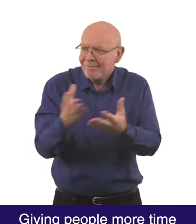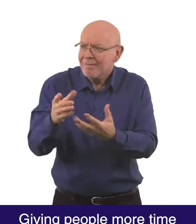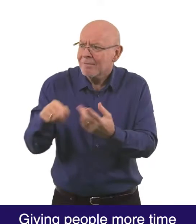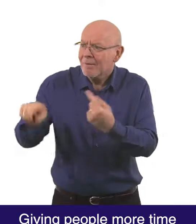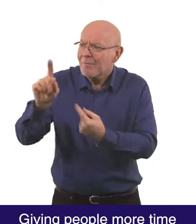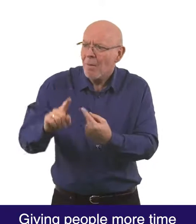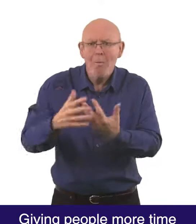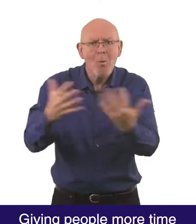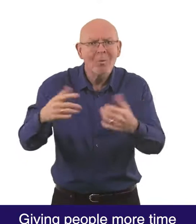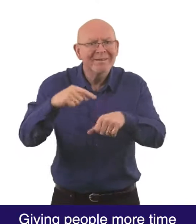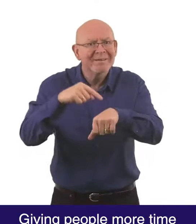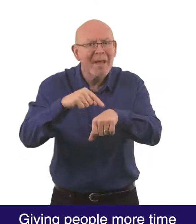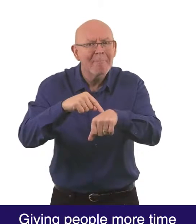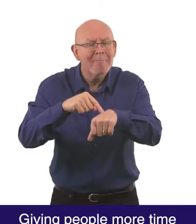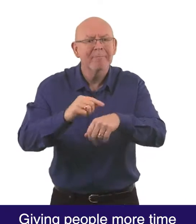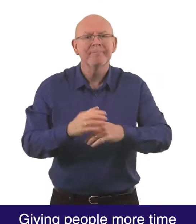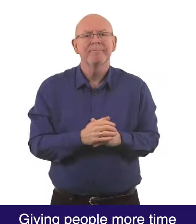Giving people more time.